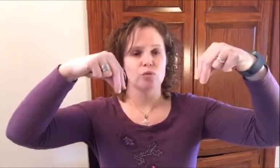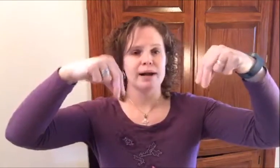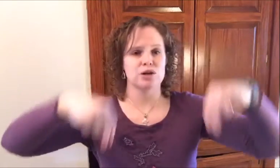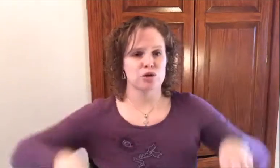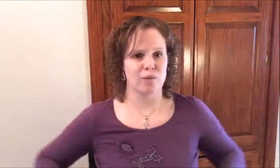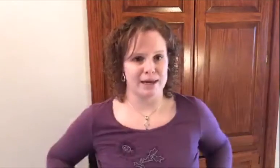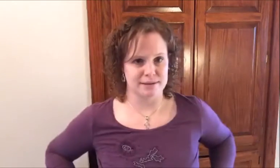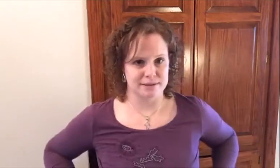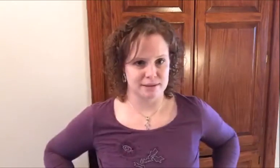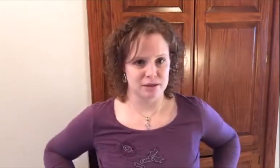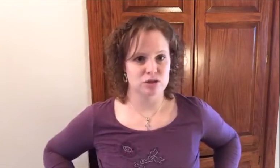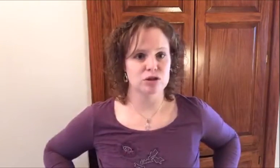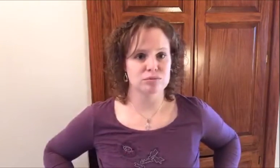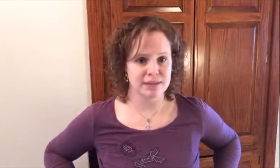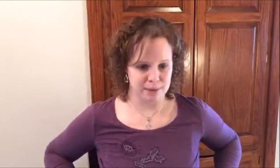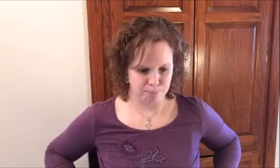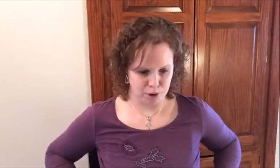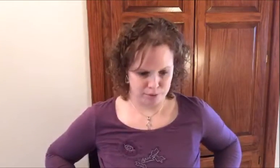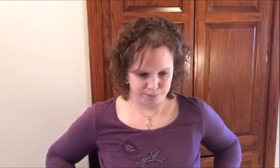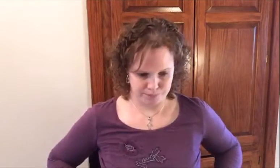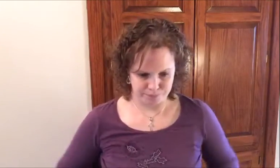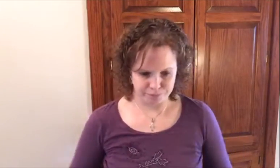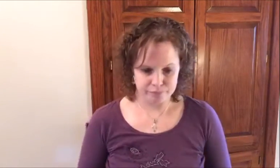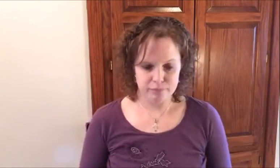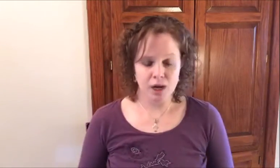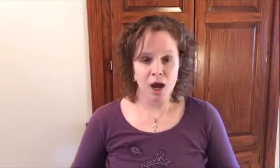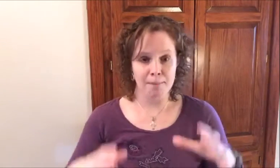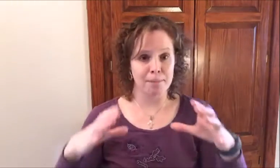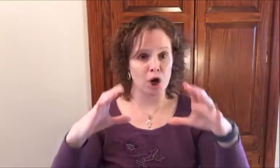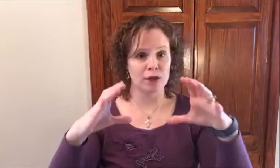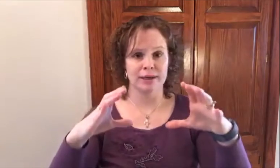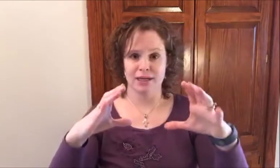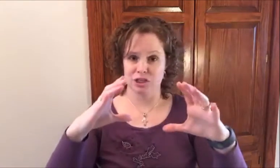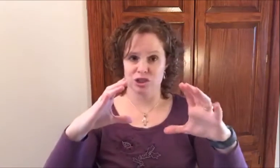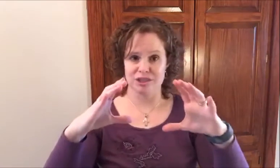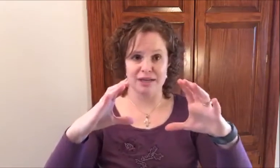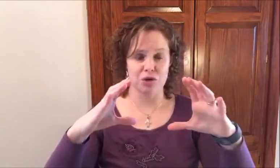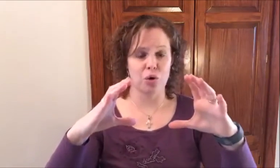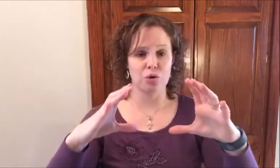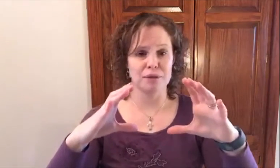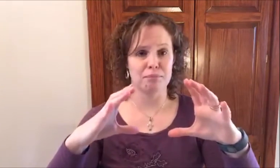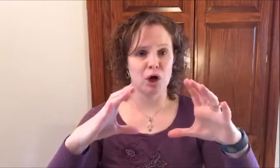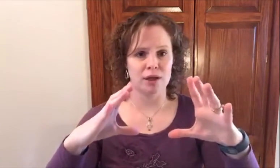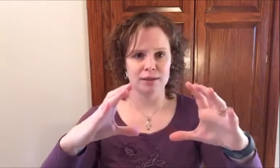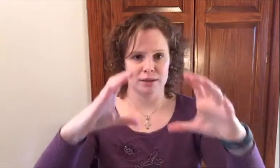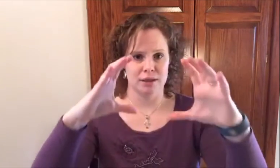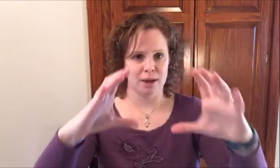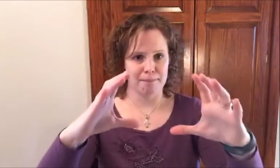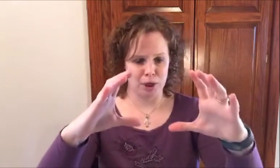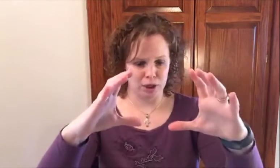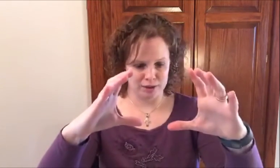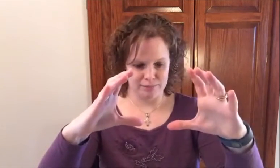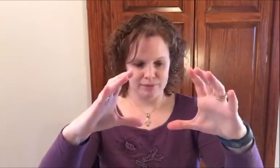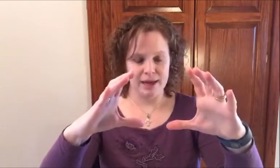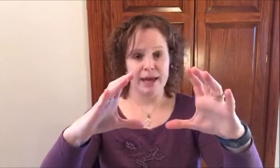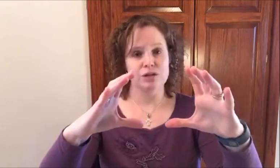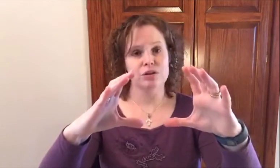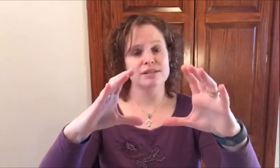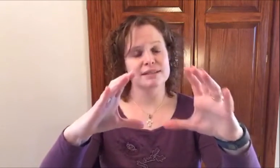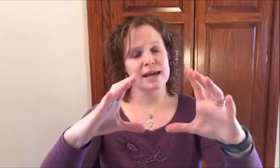right at your waist. So diaper. A ball is just like you're holding ball. Ball. And you can